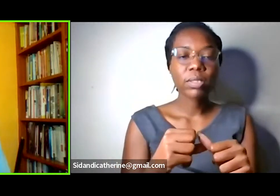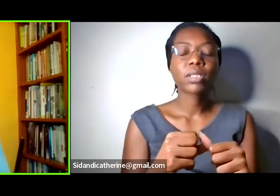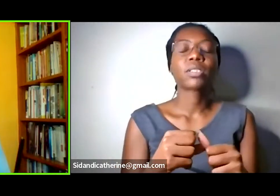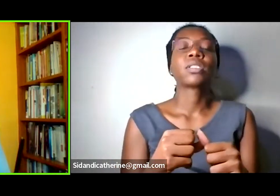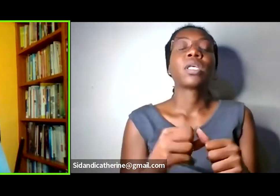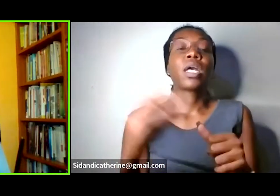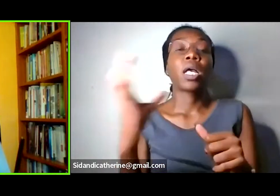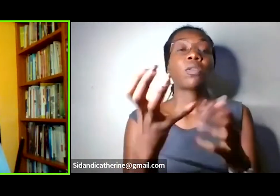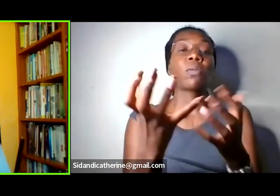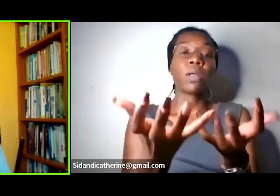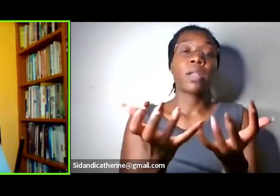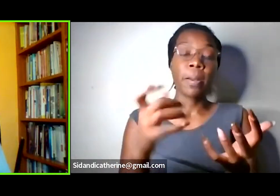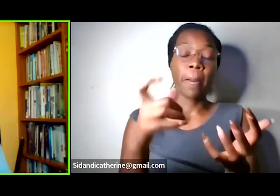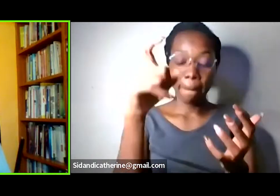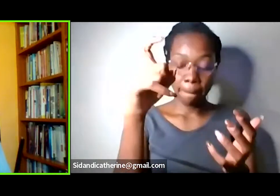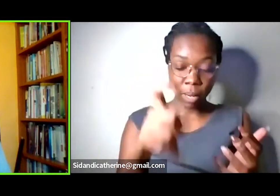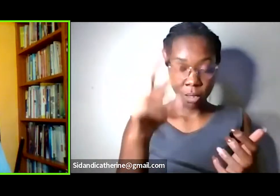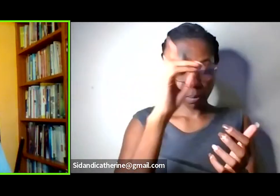me means,